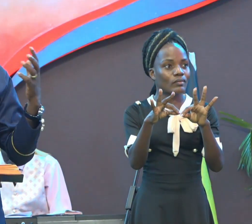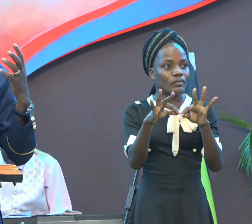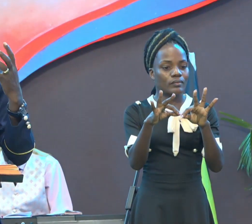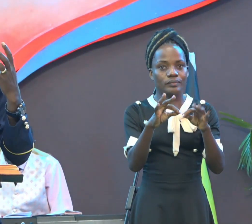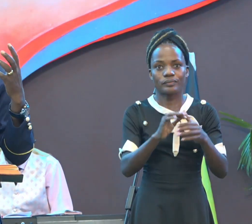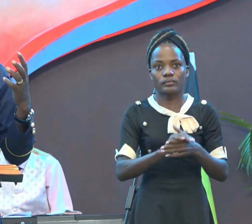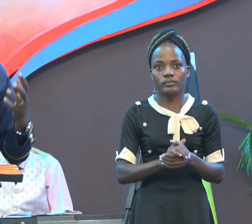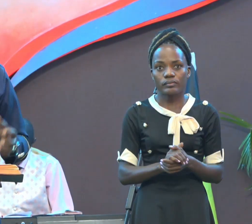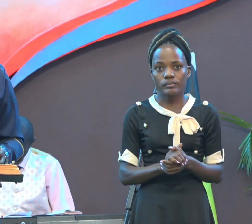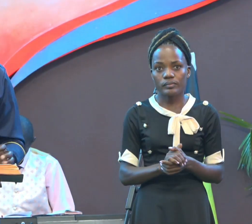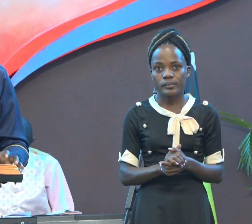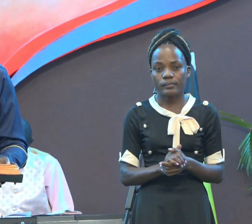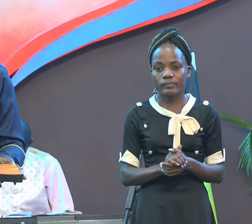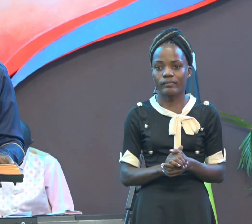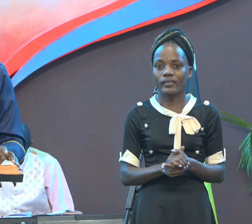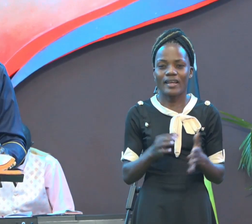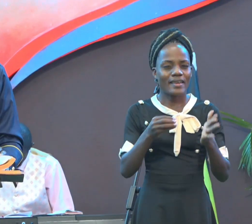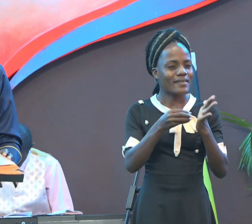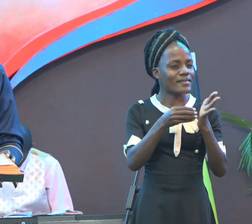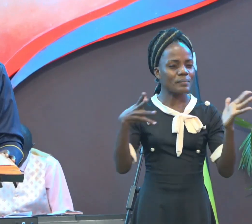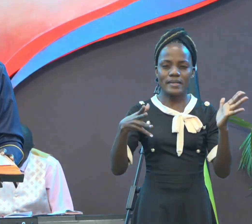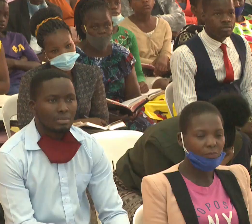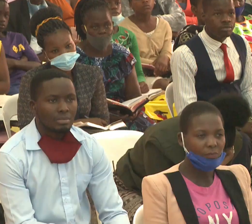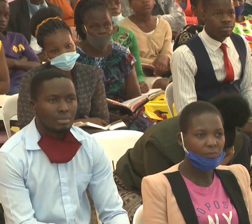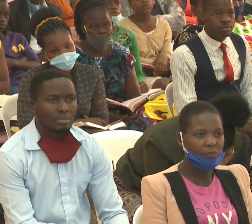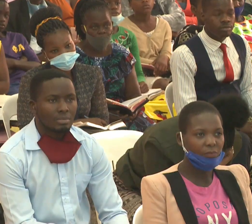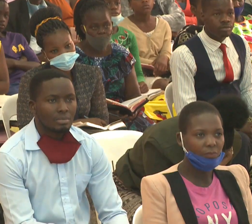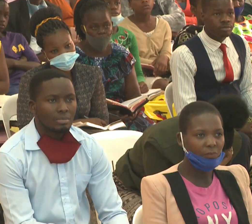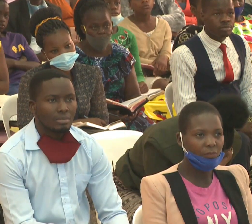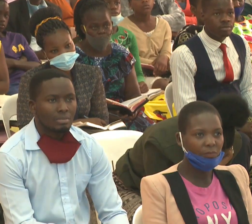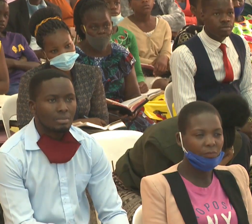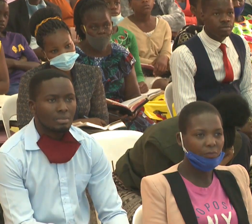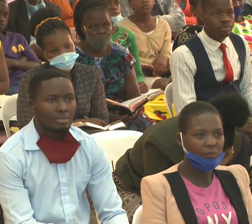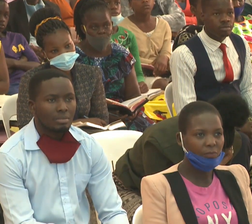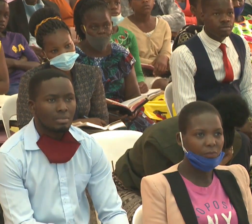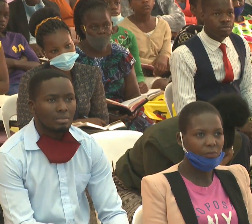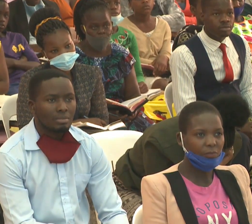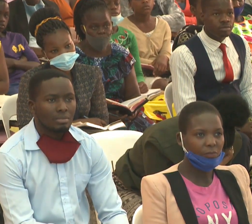Is important. Are you expensive? He's very expensive. You